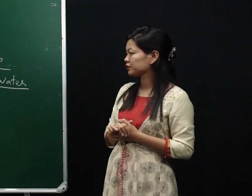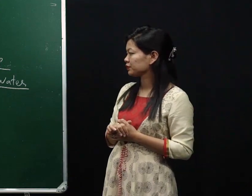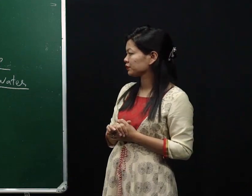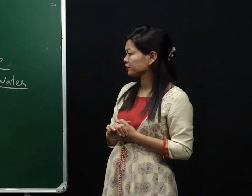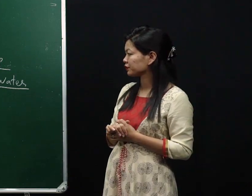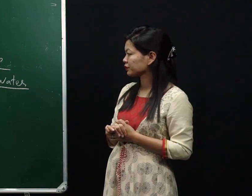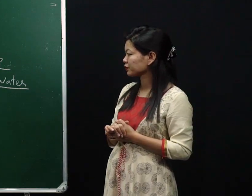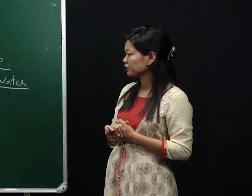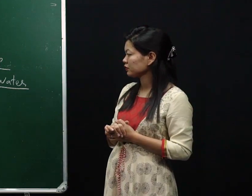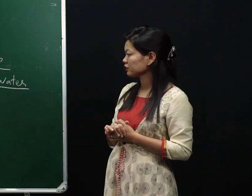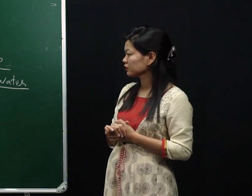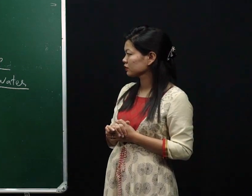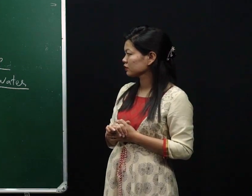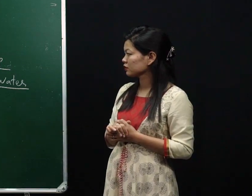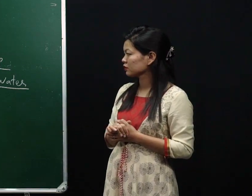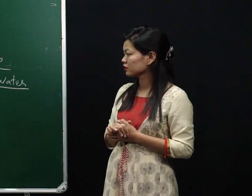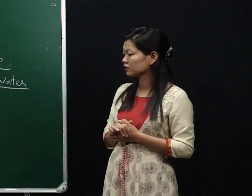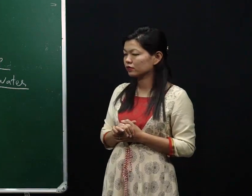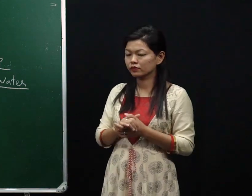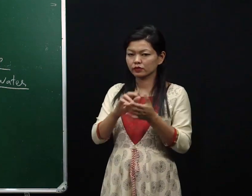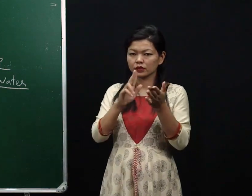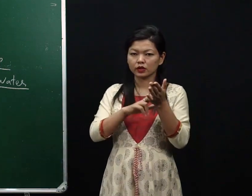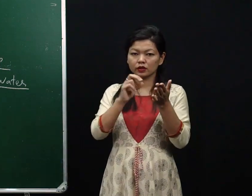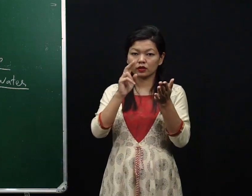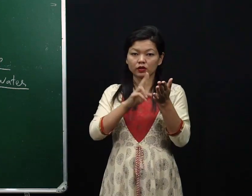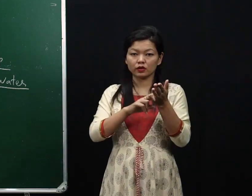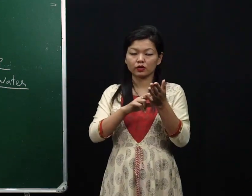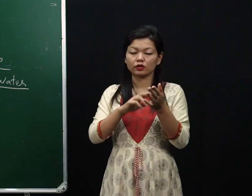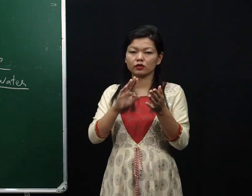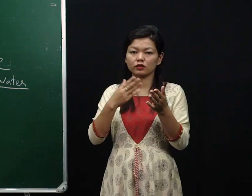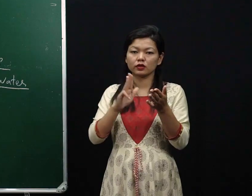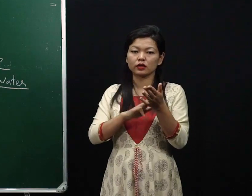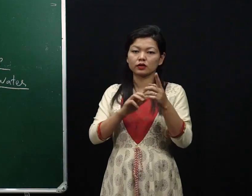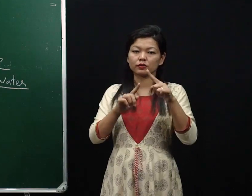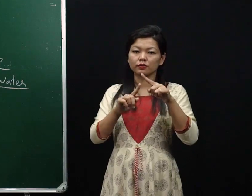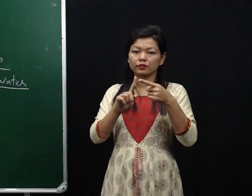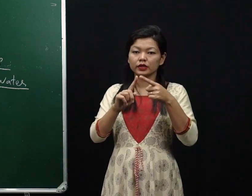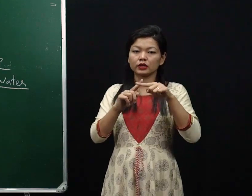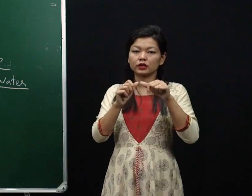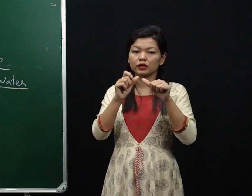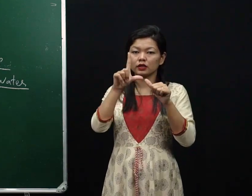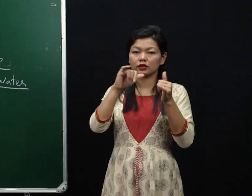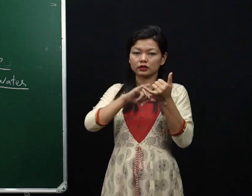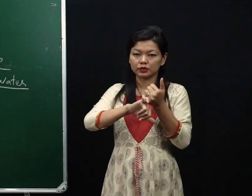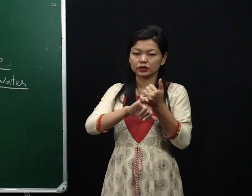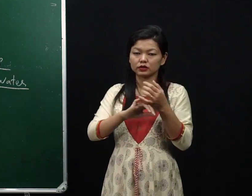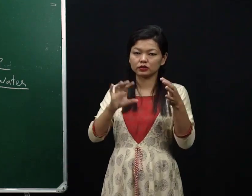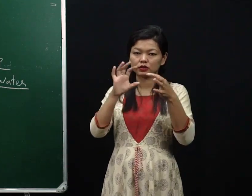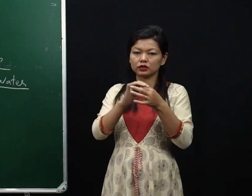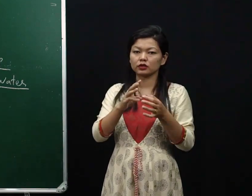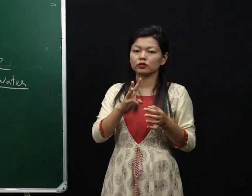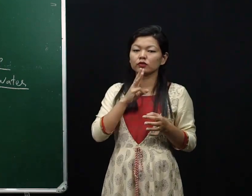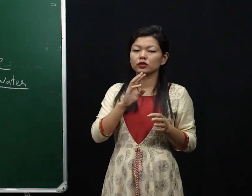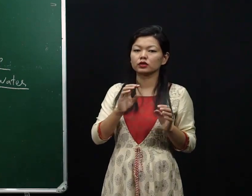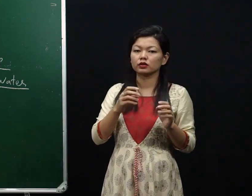with water, but non-metals, they do not react with water. Clear? Okay, now in